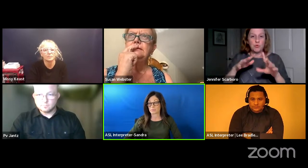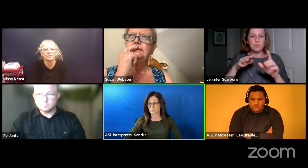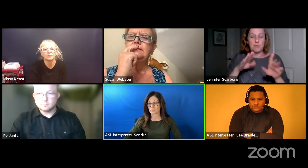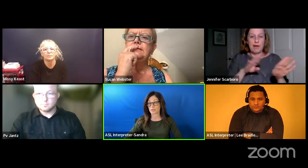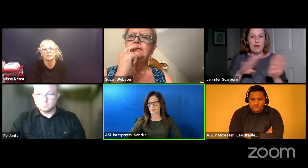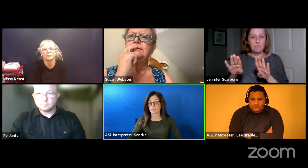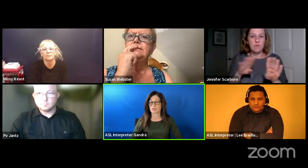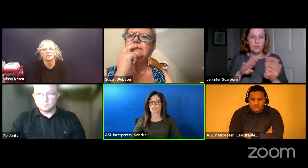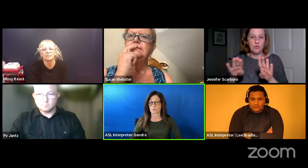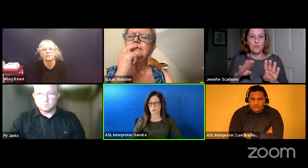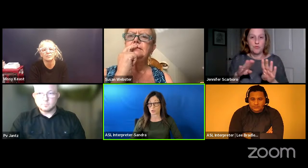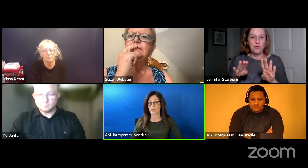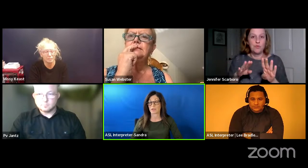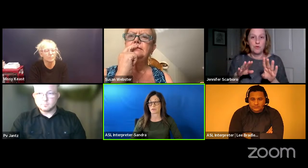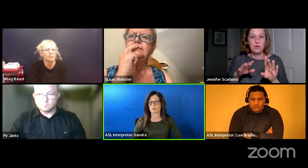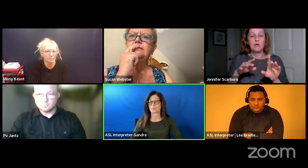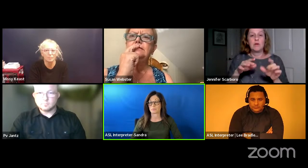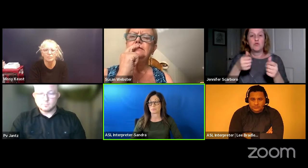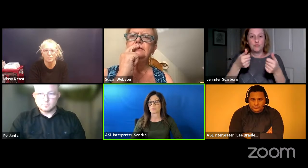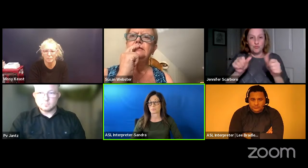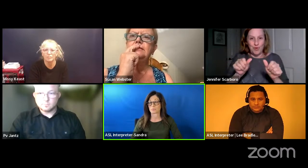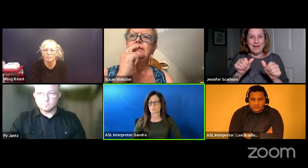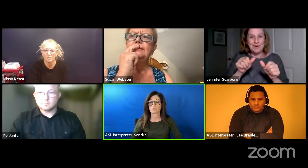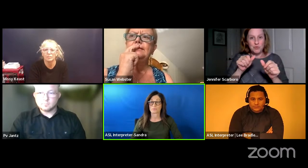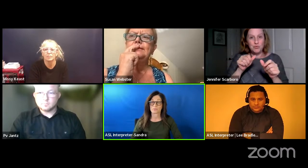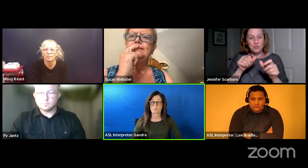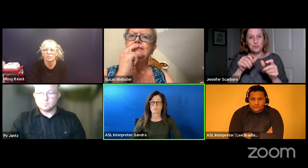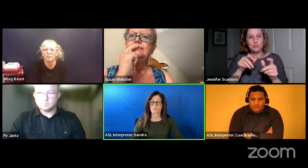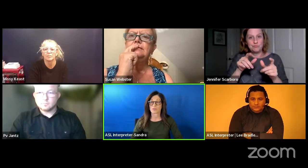monitoring of the interpreter's behavior